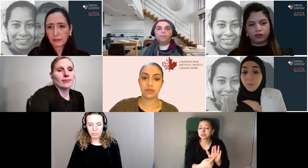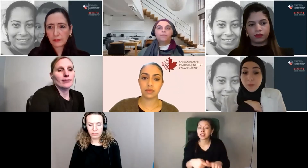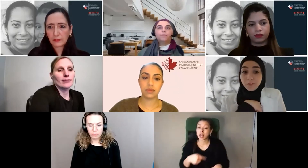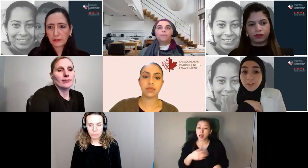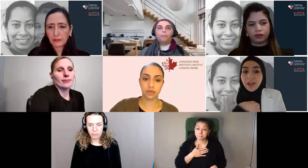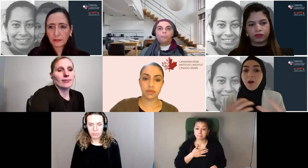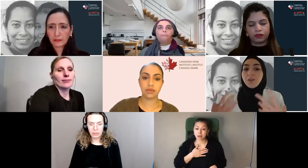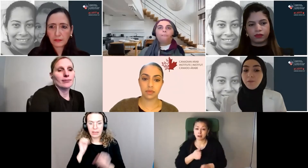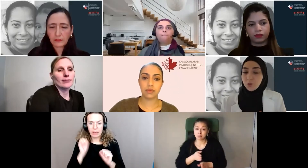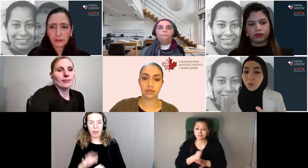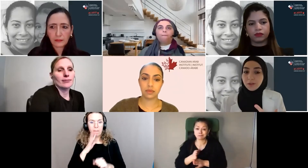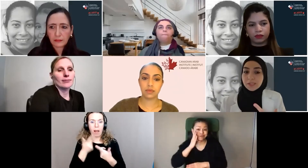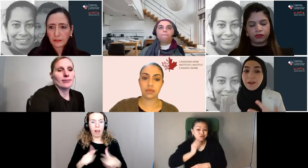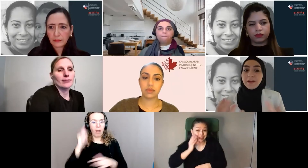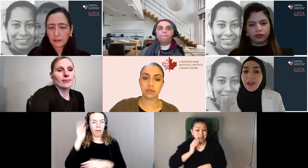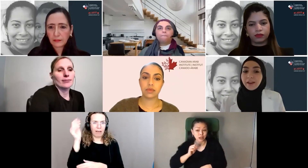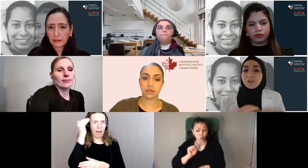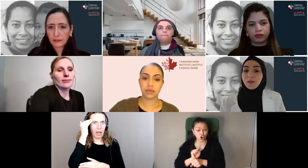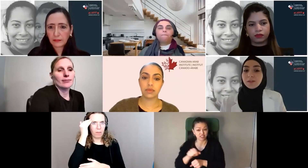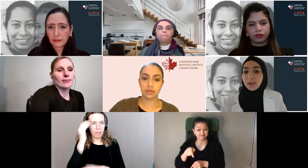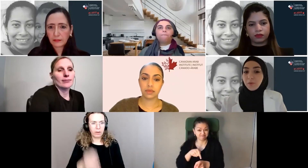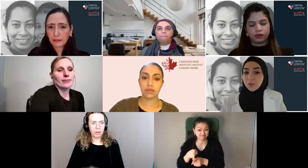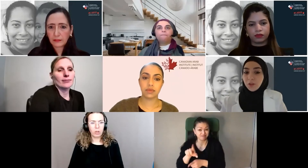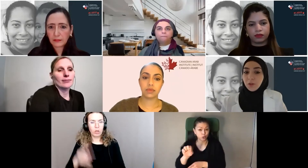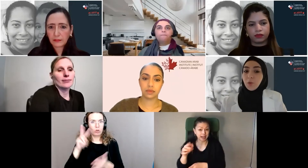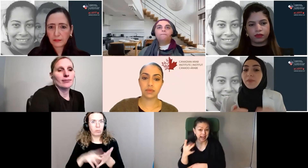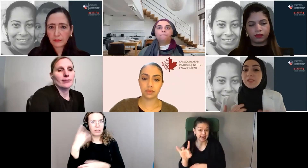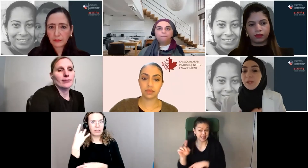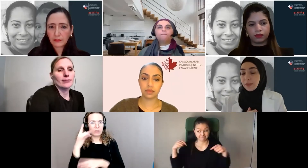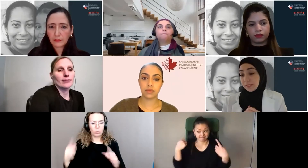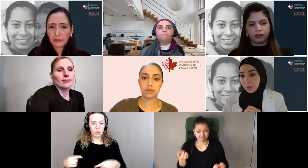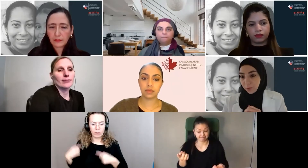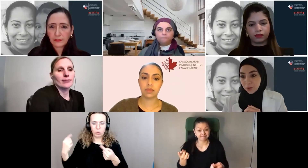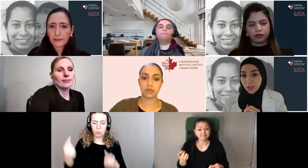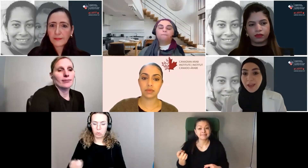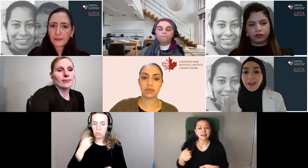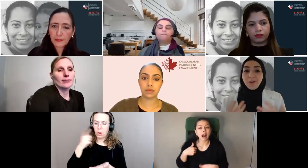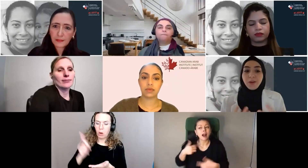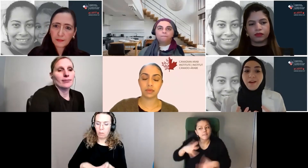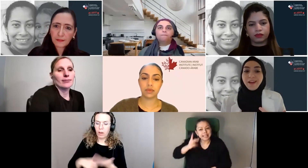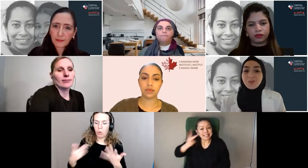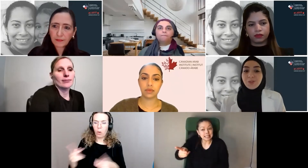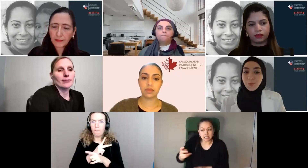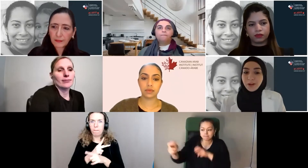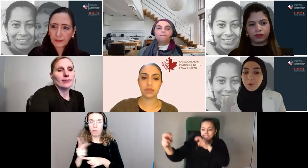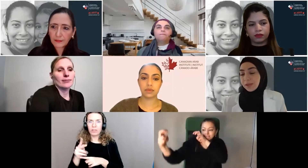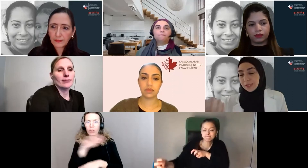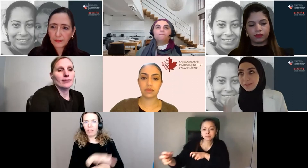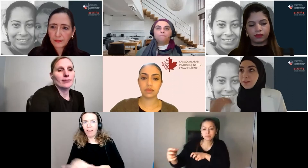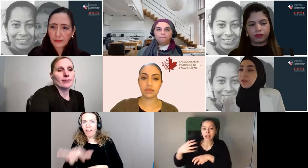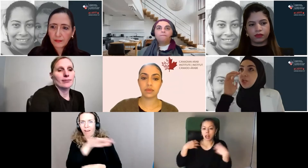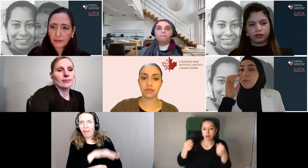have observed how individuals react to healthcare professionals when they speak the same language. And when I used to work